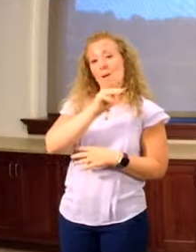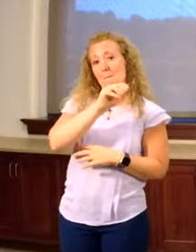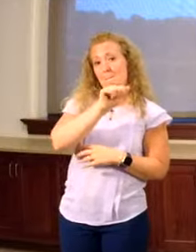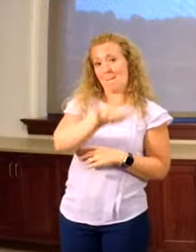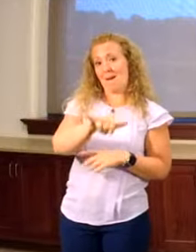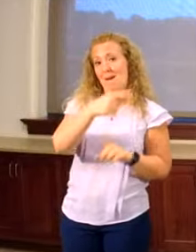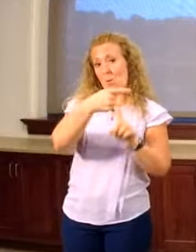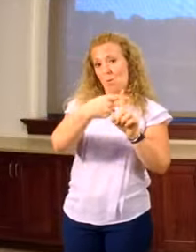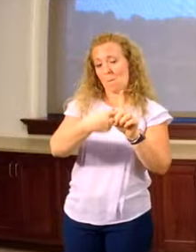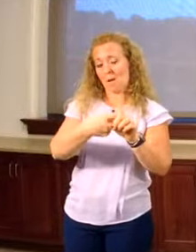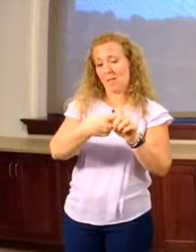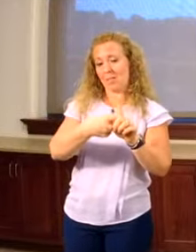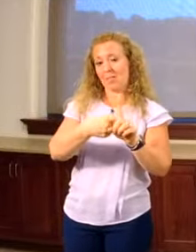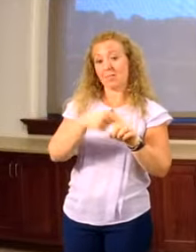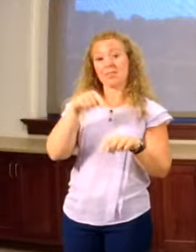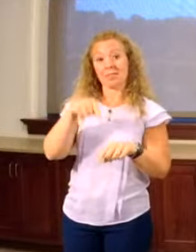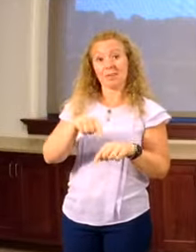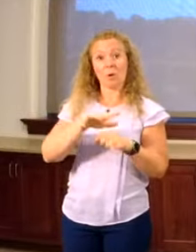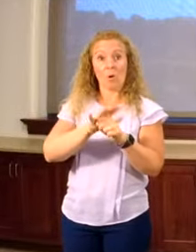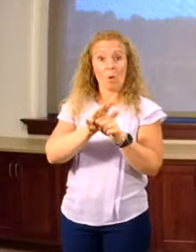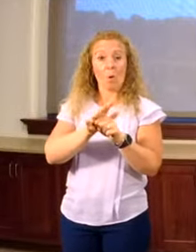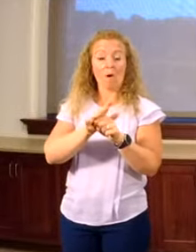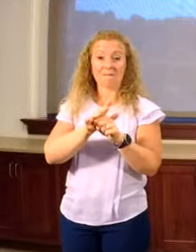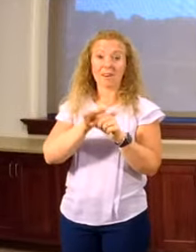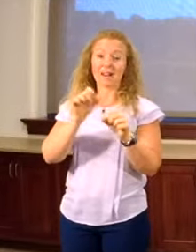May, this virus can